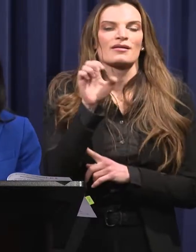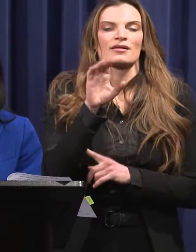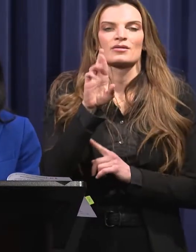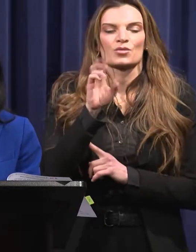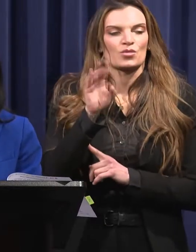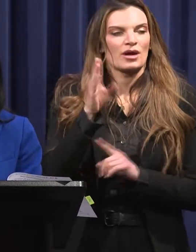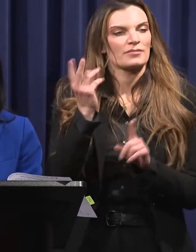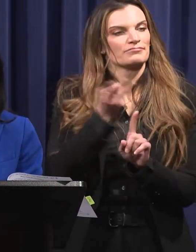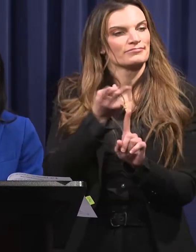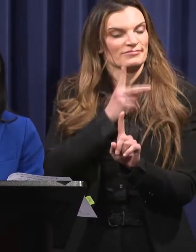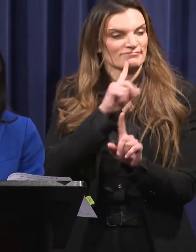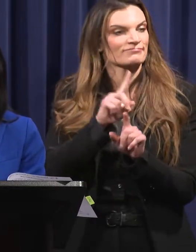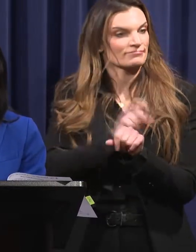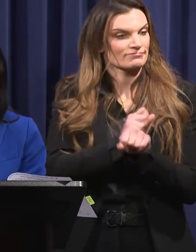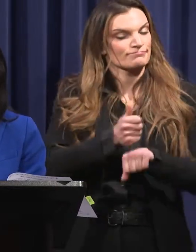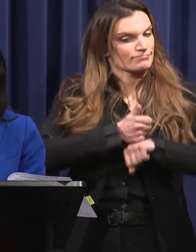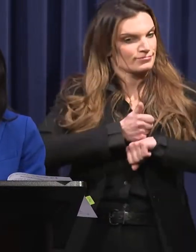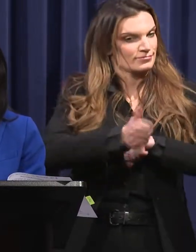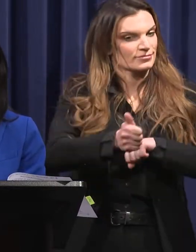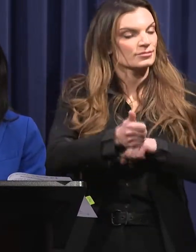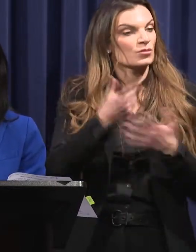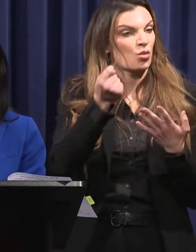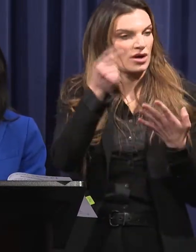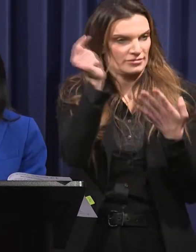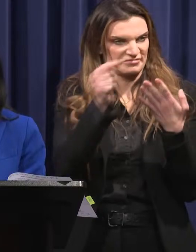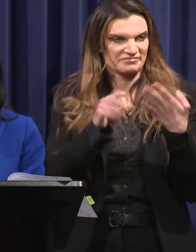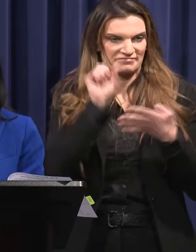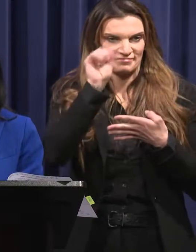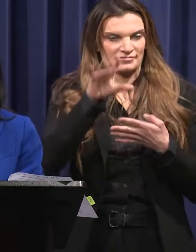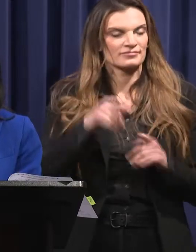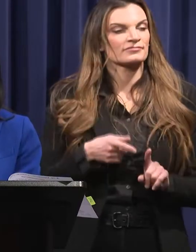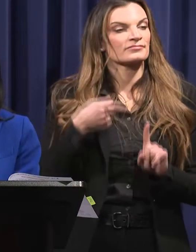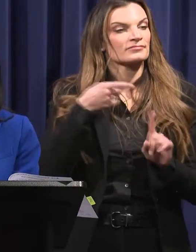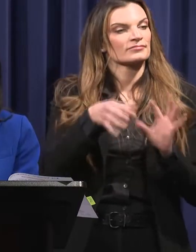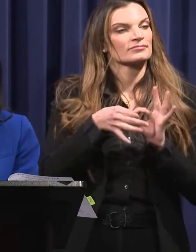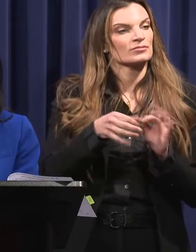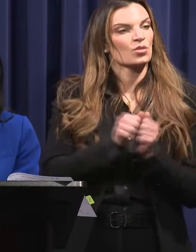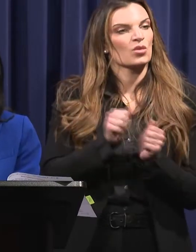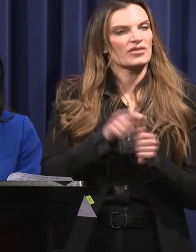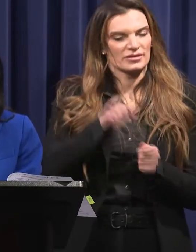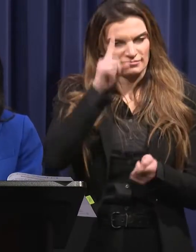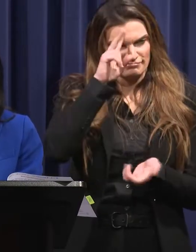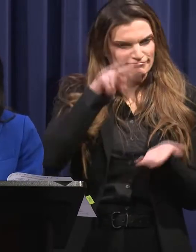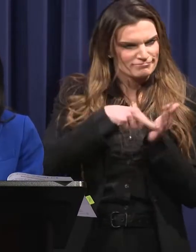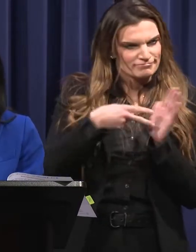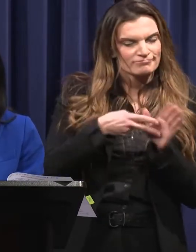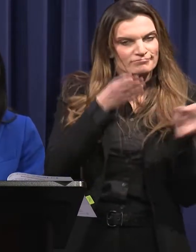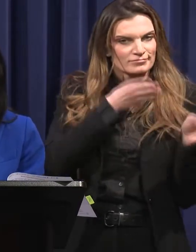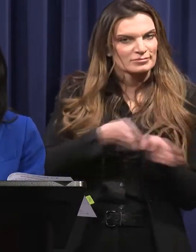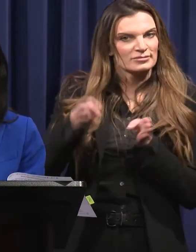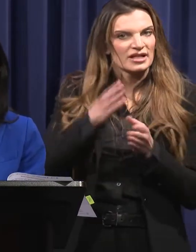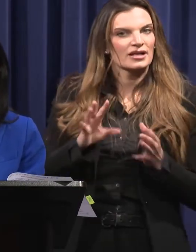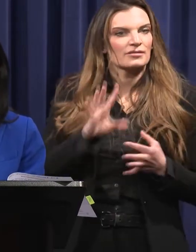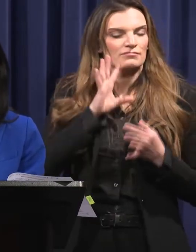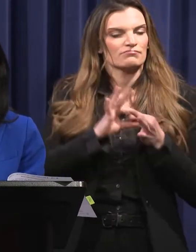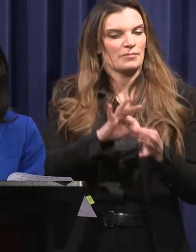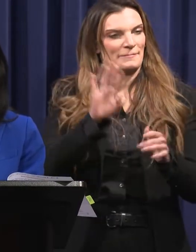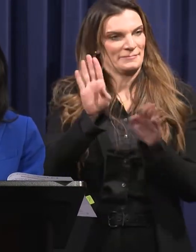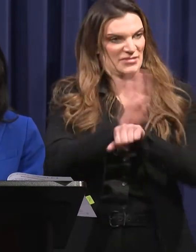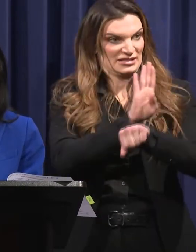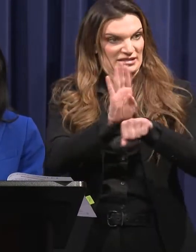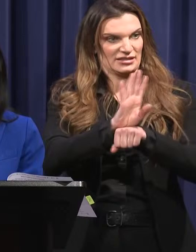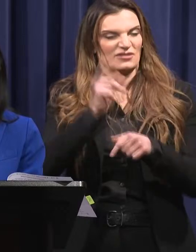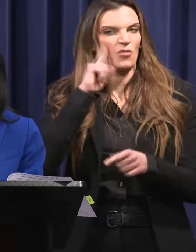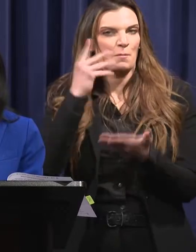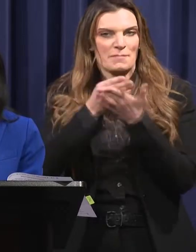have each been charged as follows. One count of conducting a criminal enterprise, a 20-year felony.